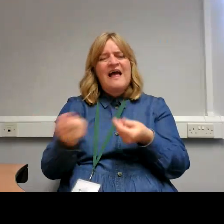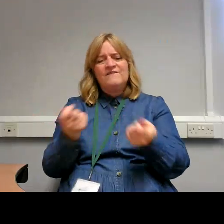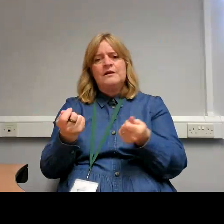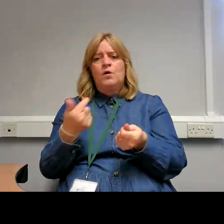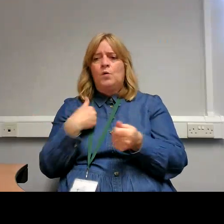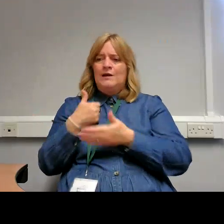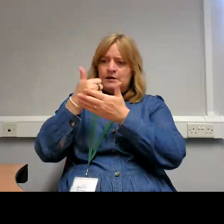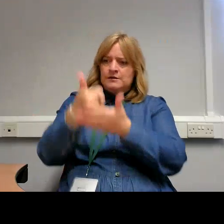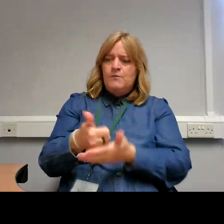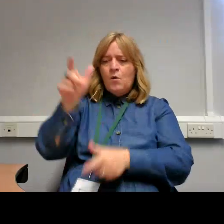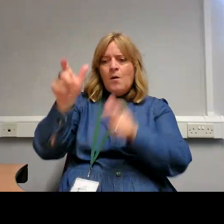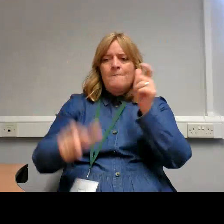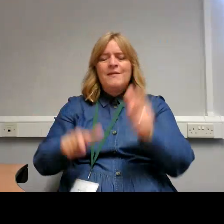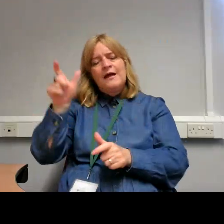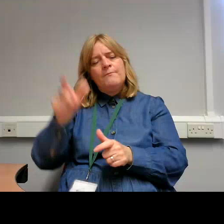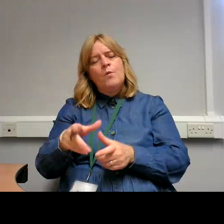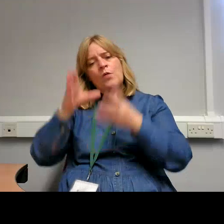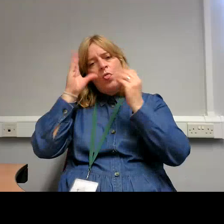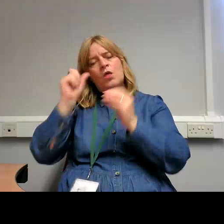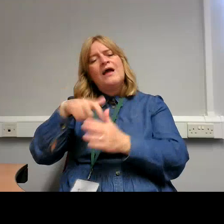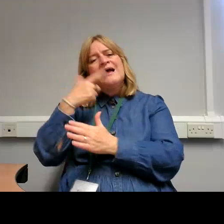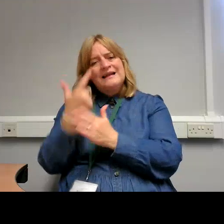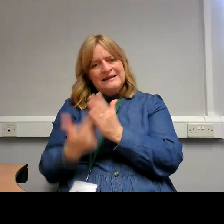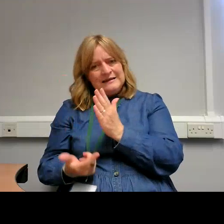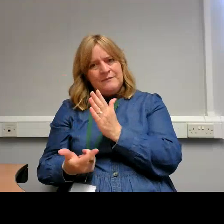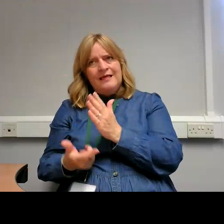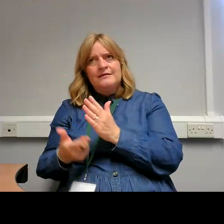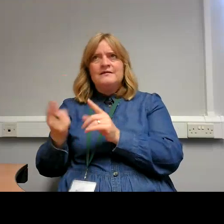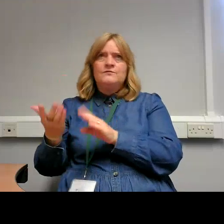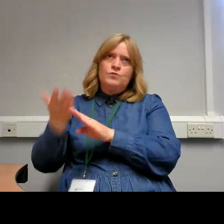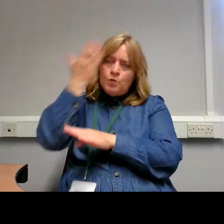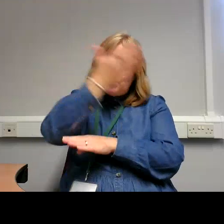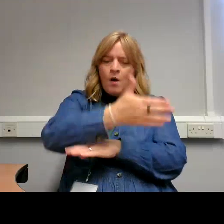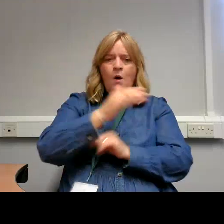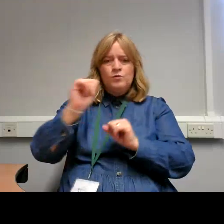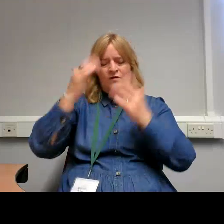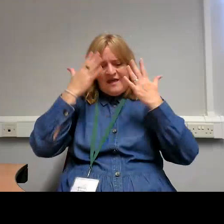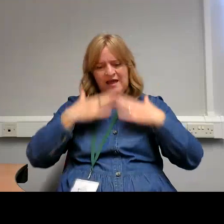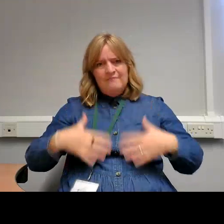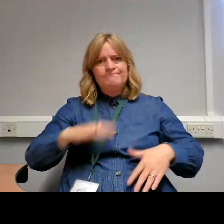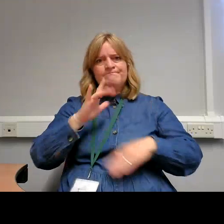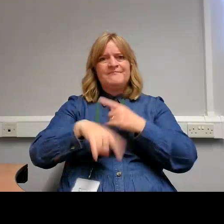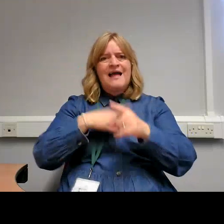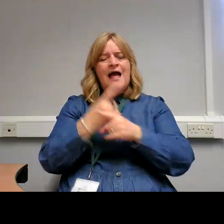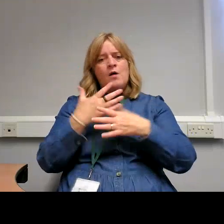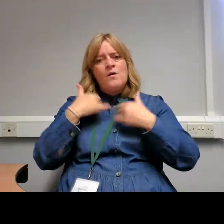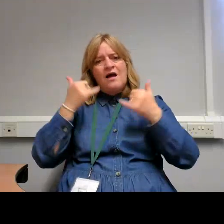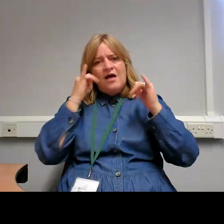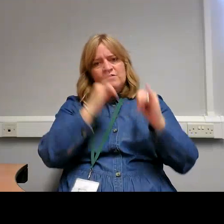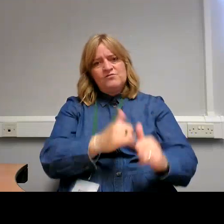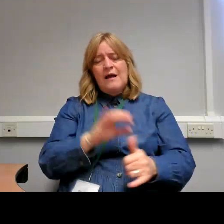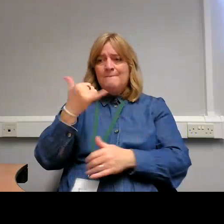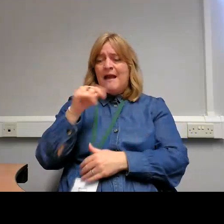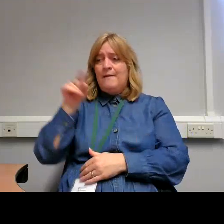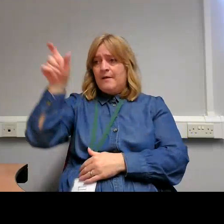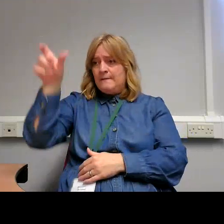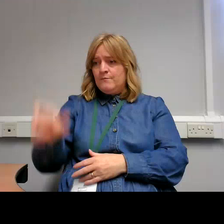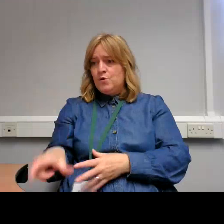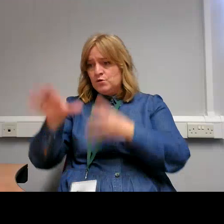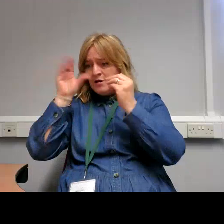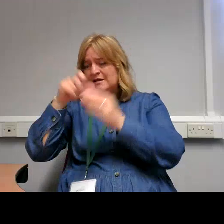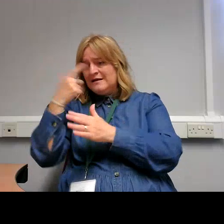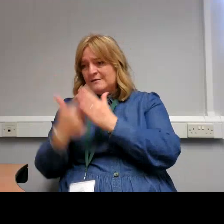people with a learning disability. What we were thinking is that for some people with a learning disability, they may present in pharmacy with one